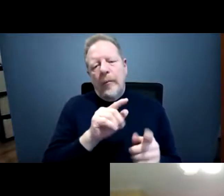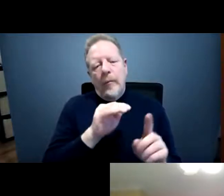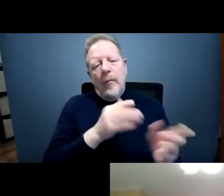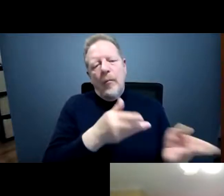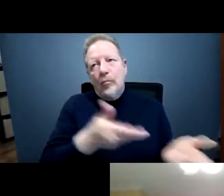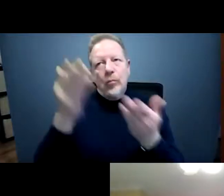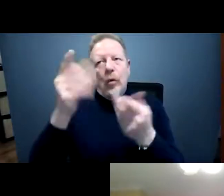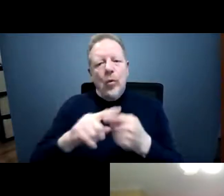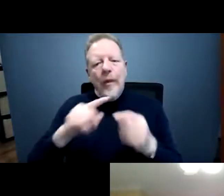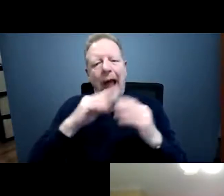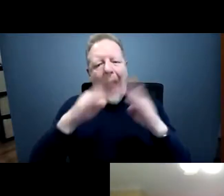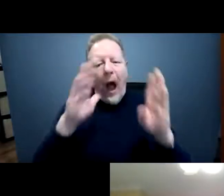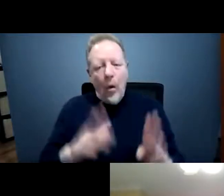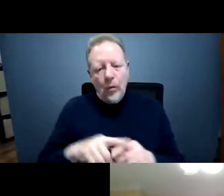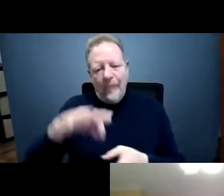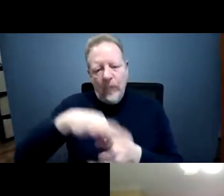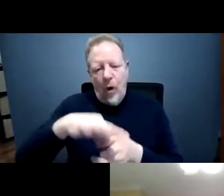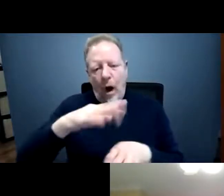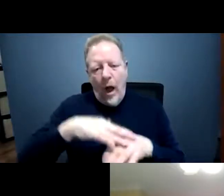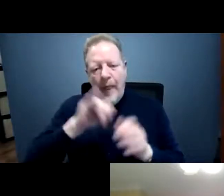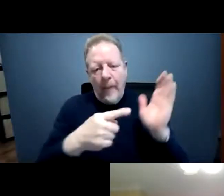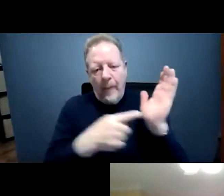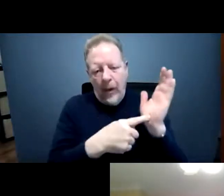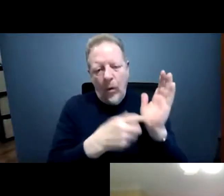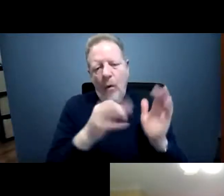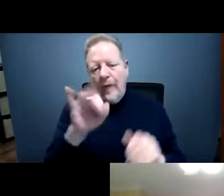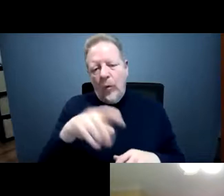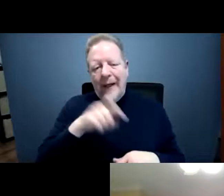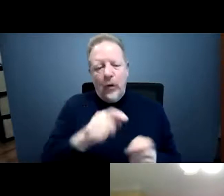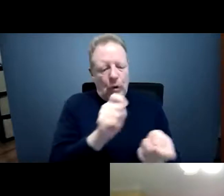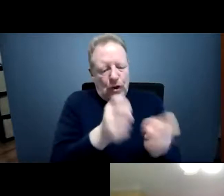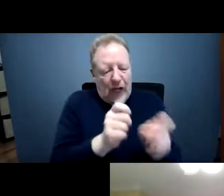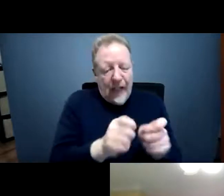vote, and or even if we need to tweak the language. So Yeah.